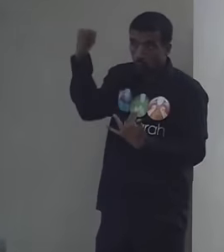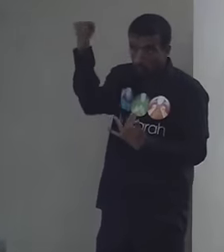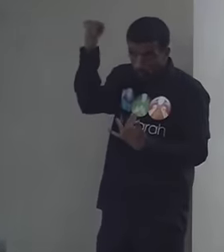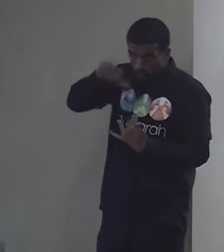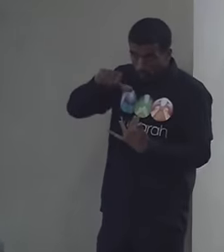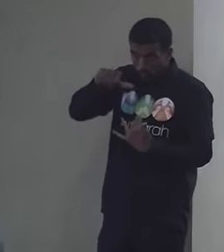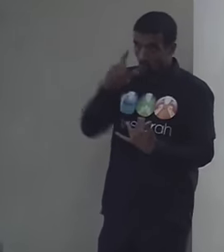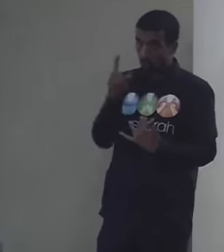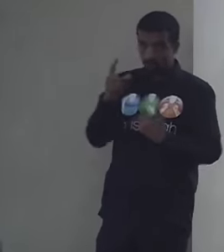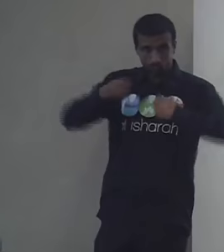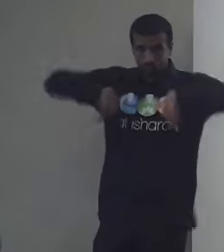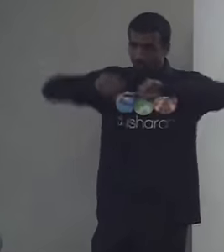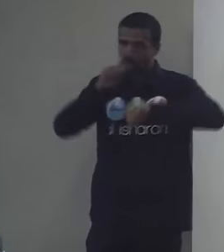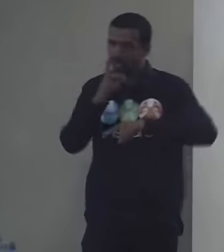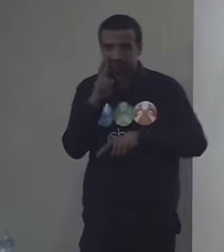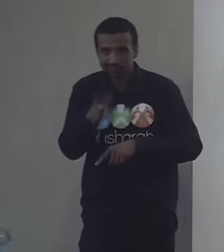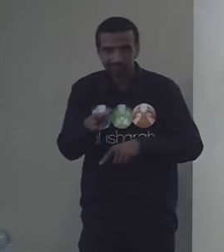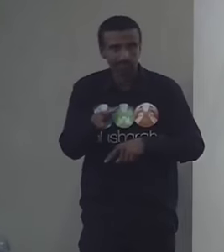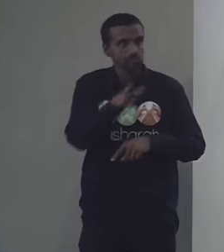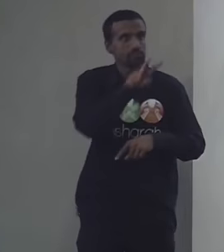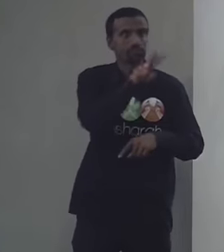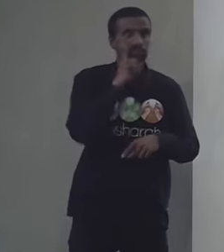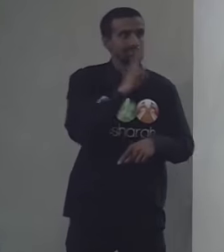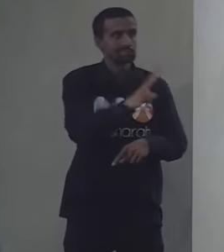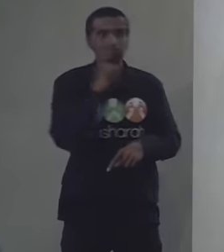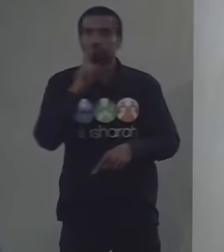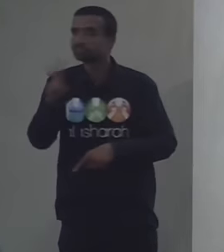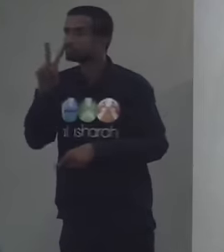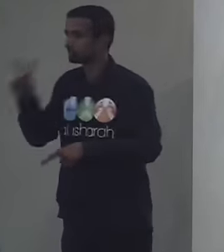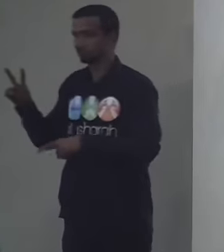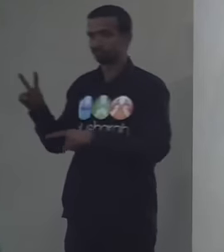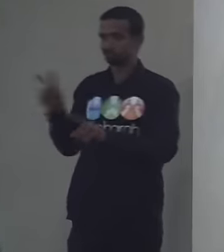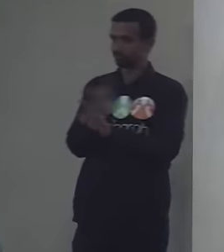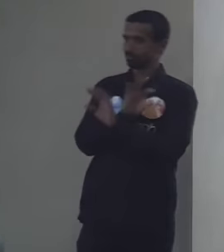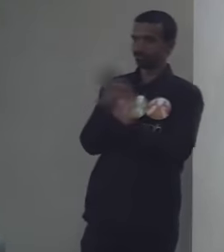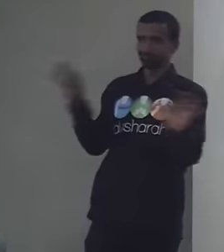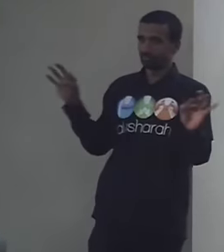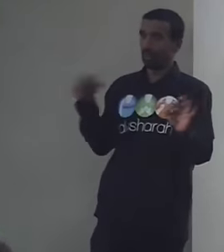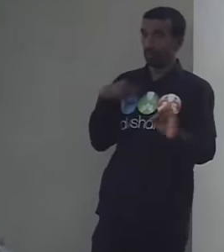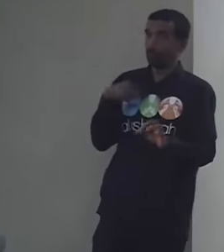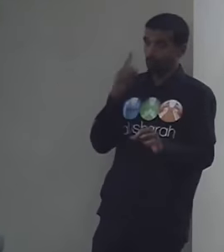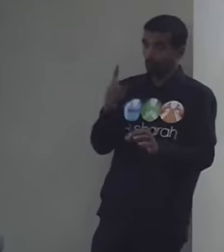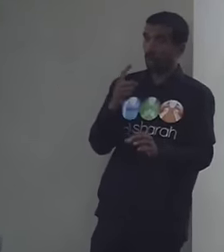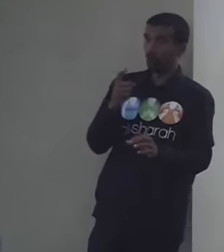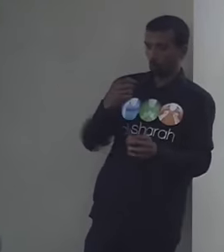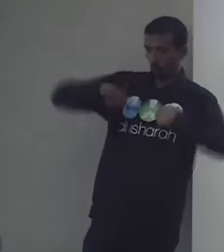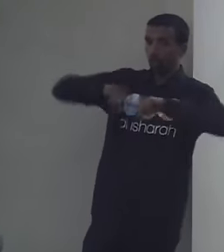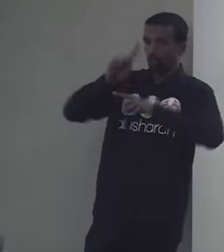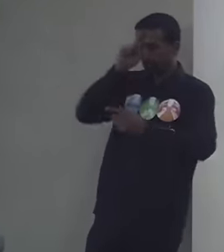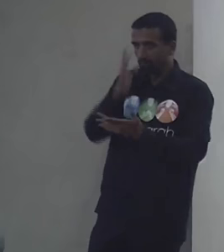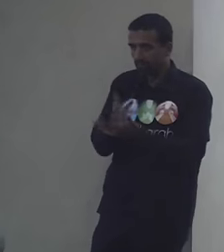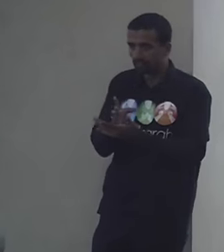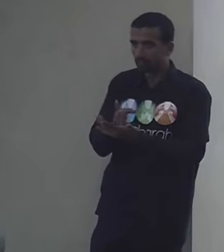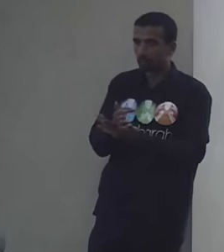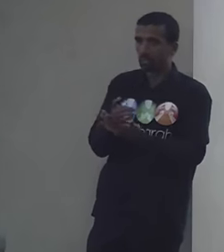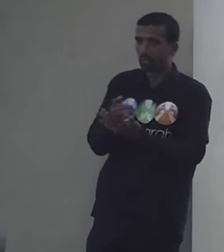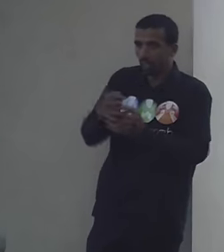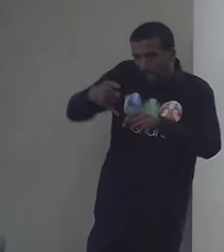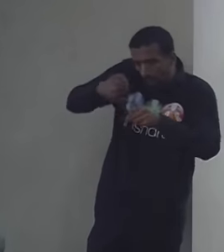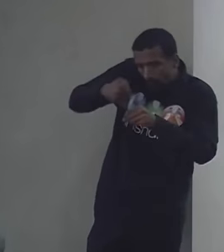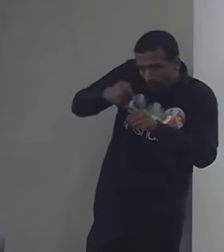have done in this world, what human beings have been able to accomplish on this earth, from technology, in medicine,